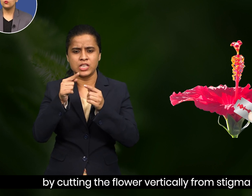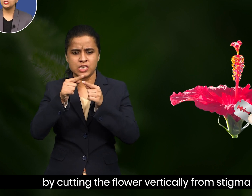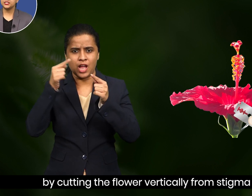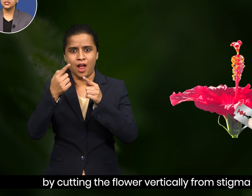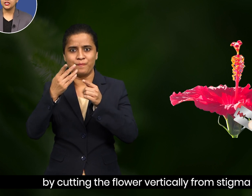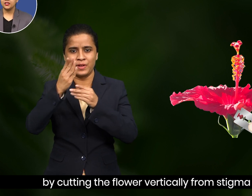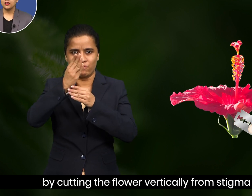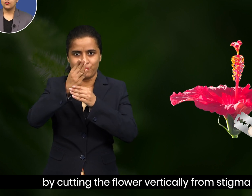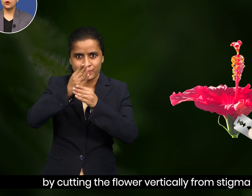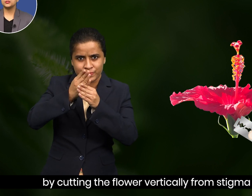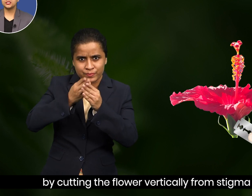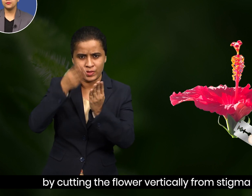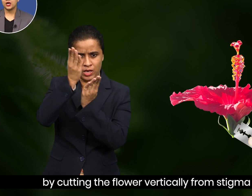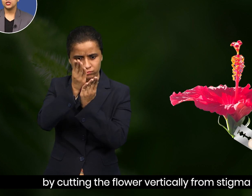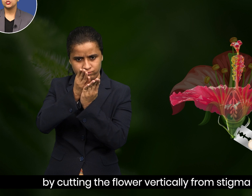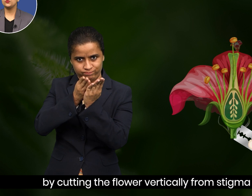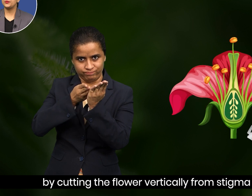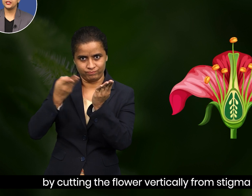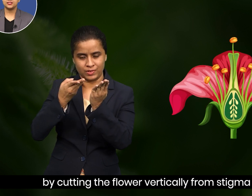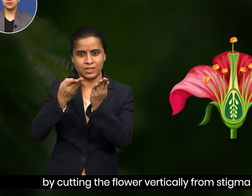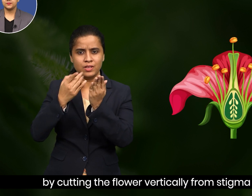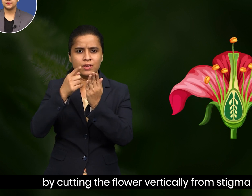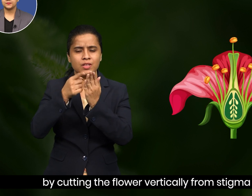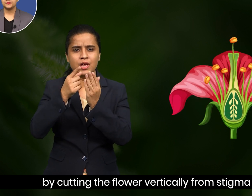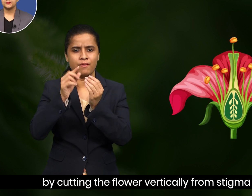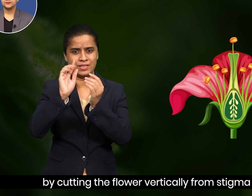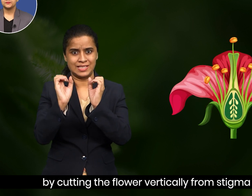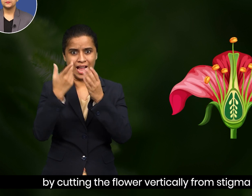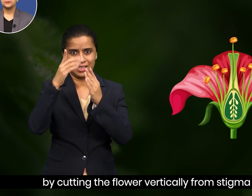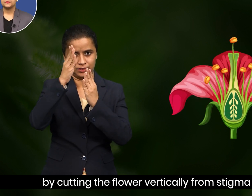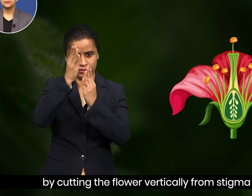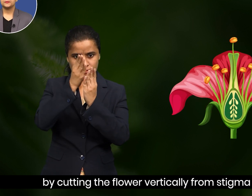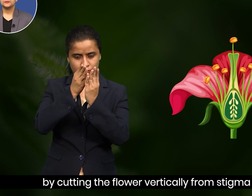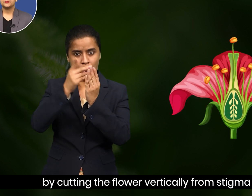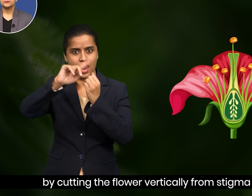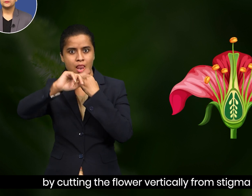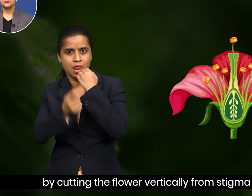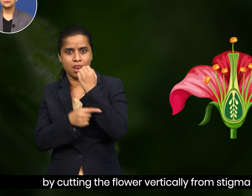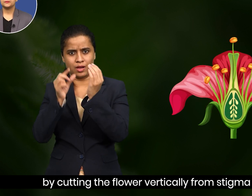flower vertically from stigma to pedicel.